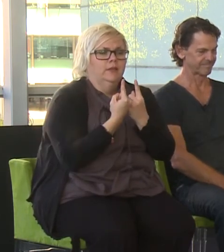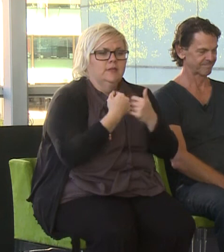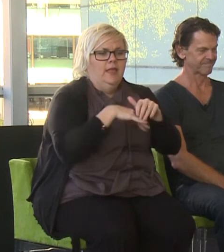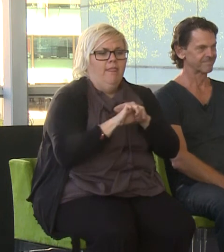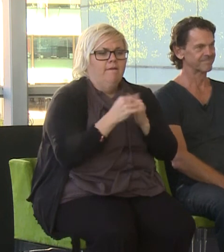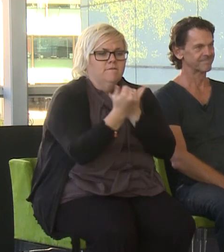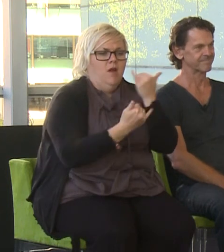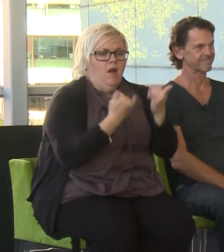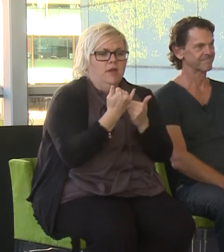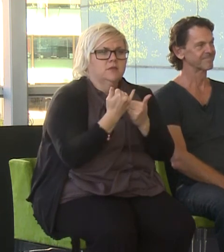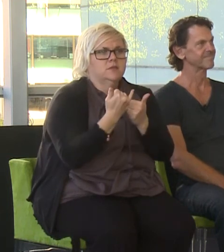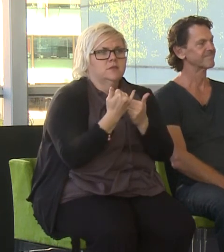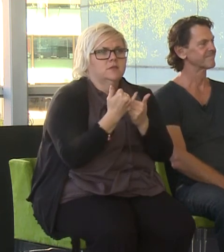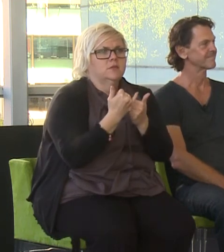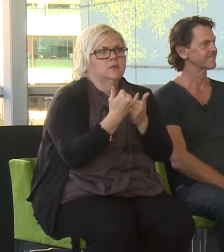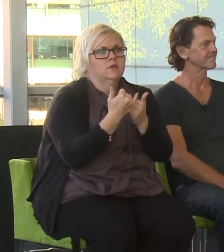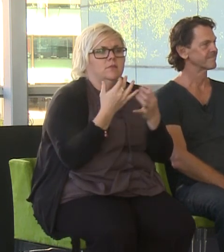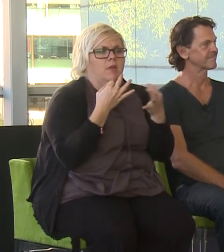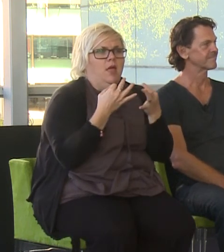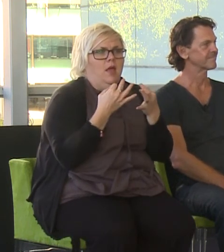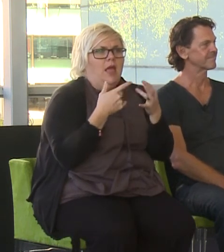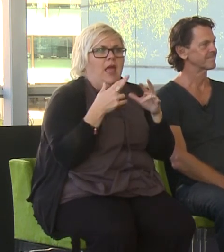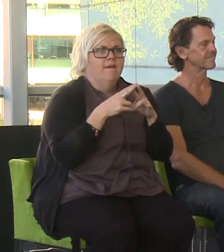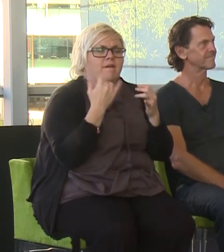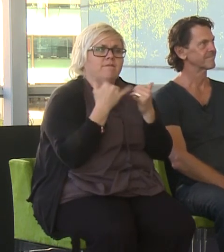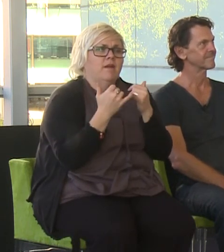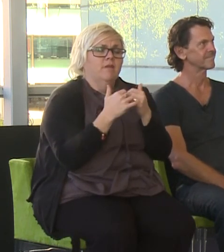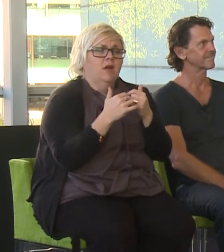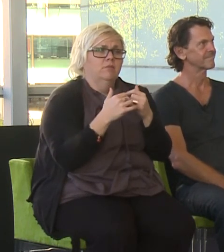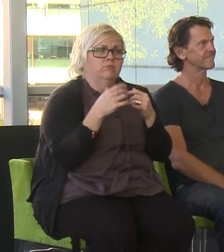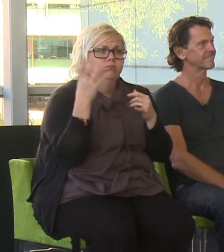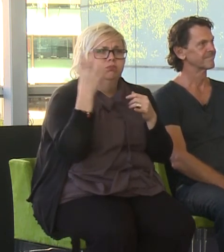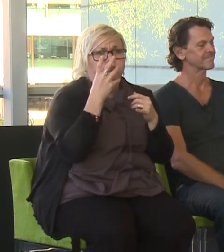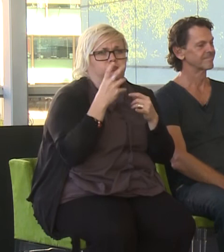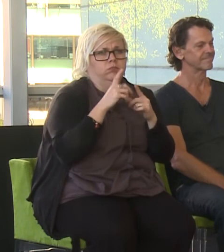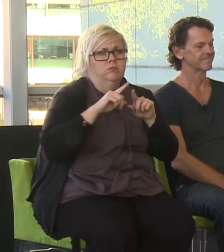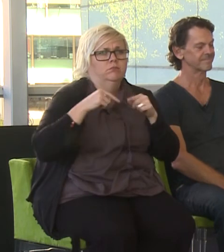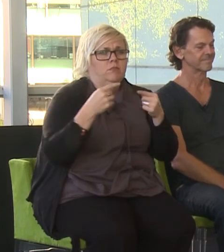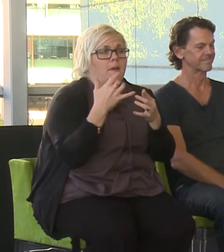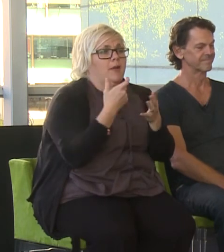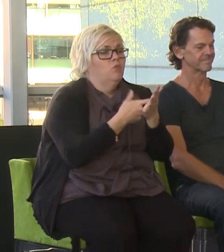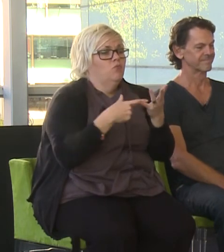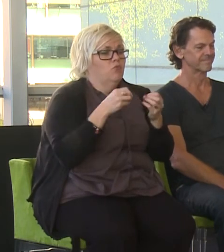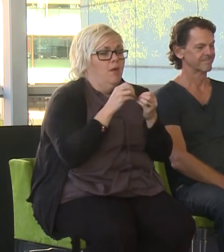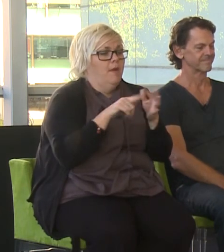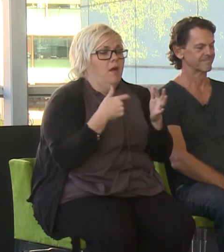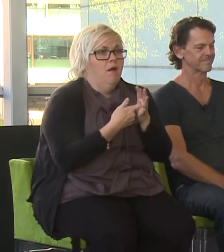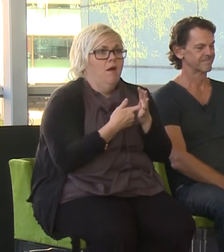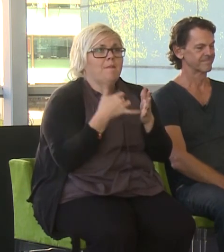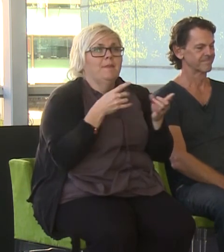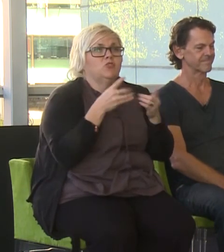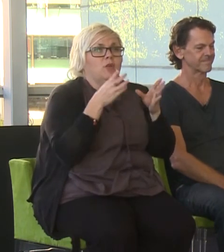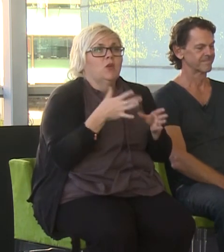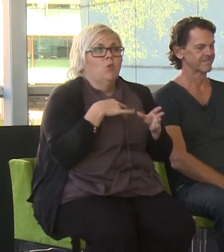choreography. If the action is particularly aggressive, we might use rubber swords. Say the director might want to see the